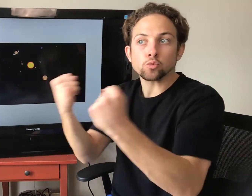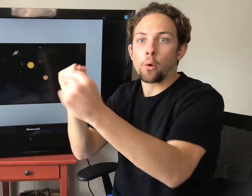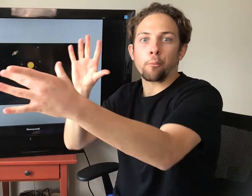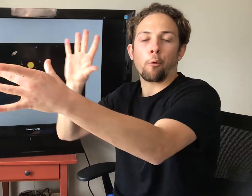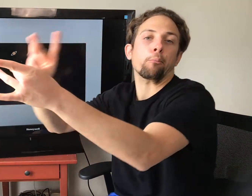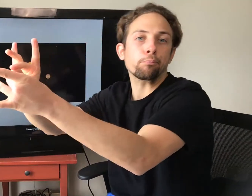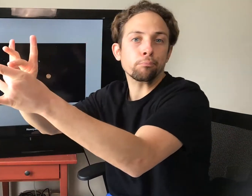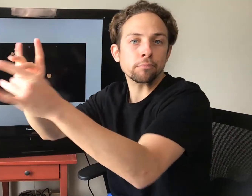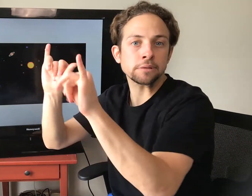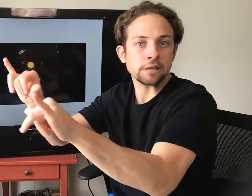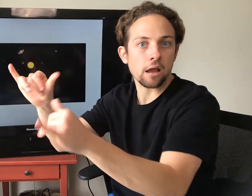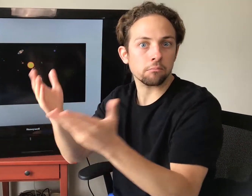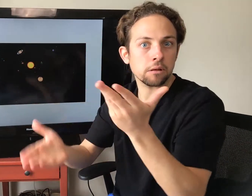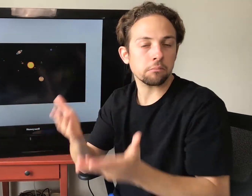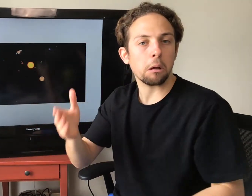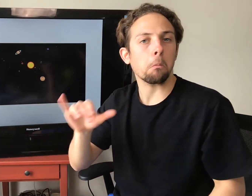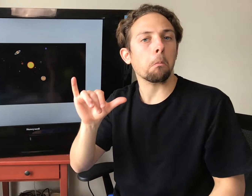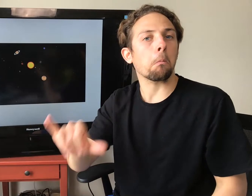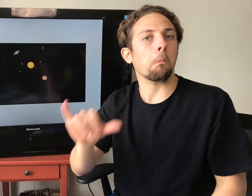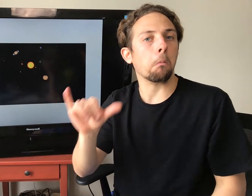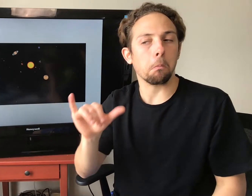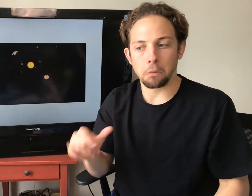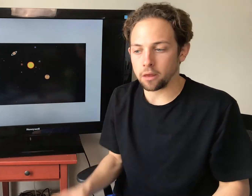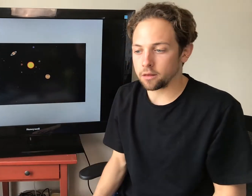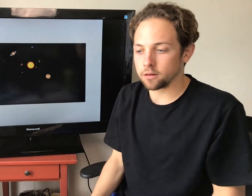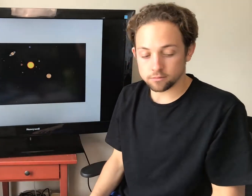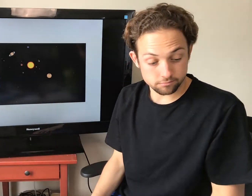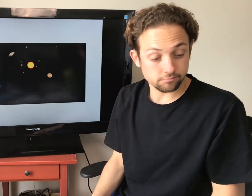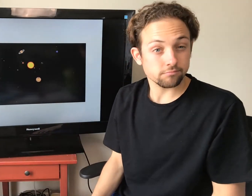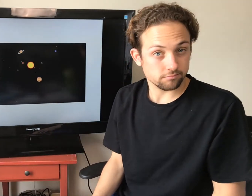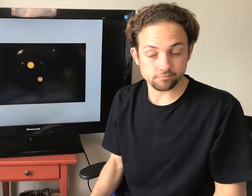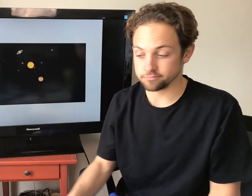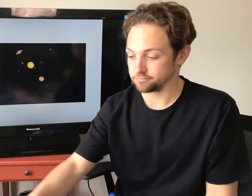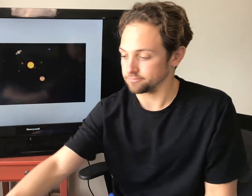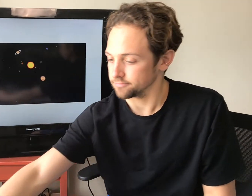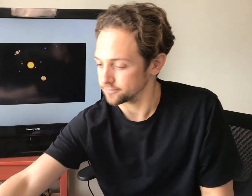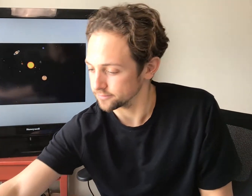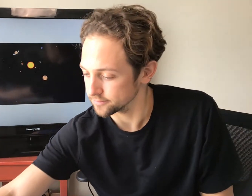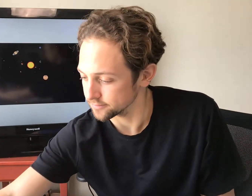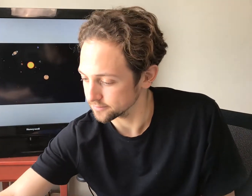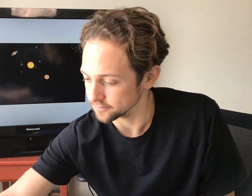away, maybe find another stronger sun to attach to or to orbit around, right?